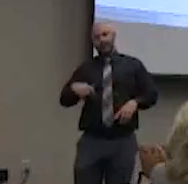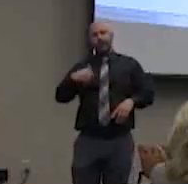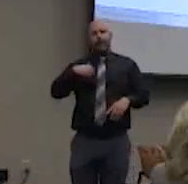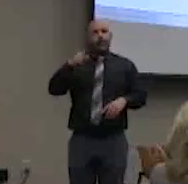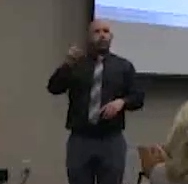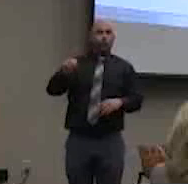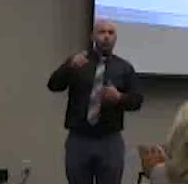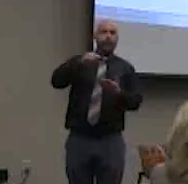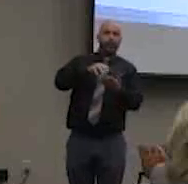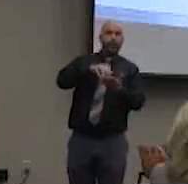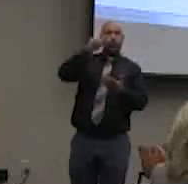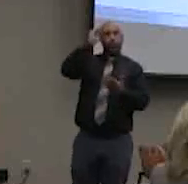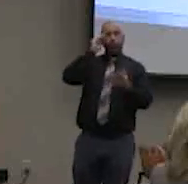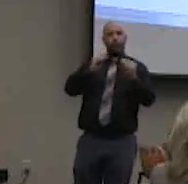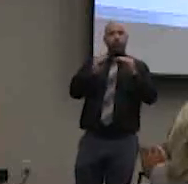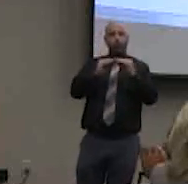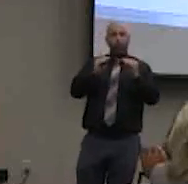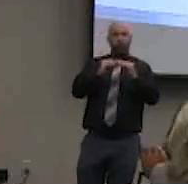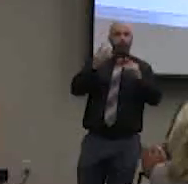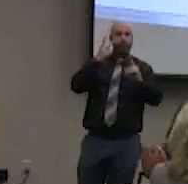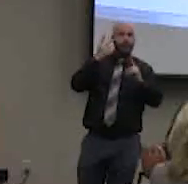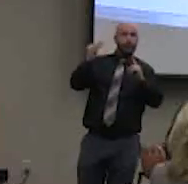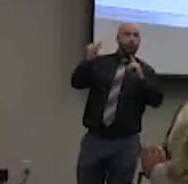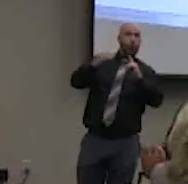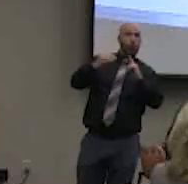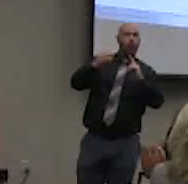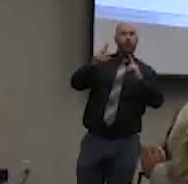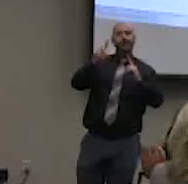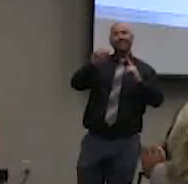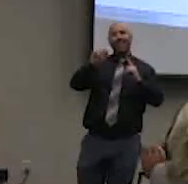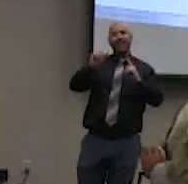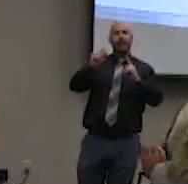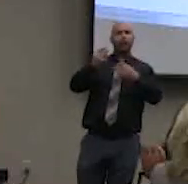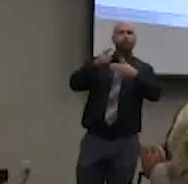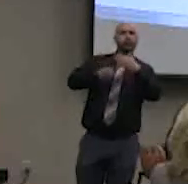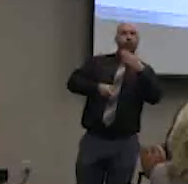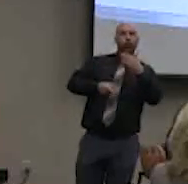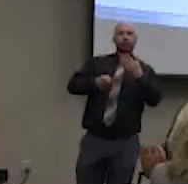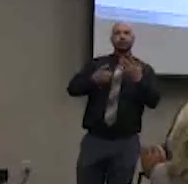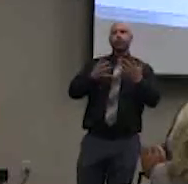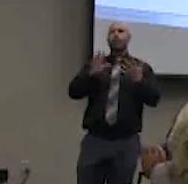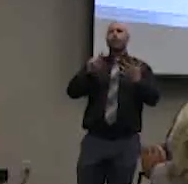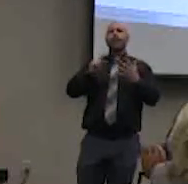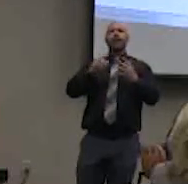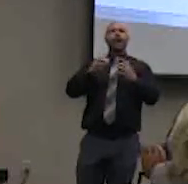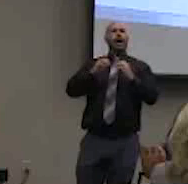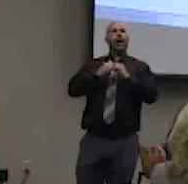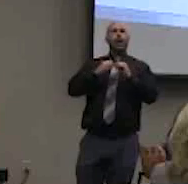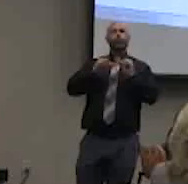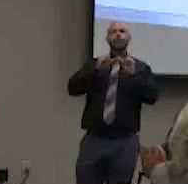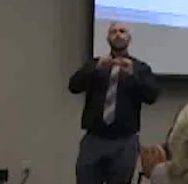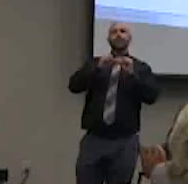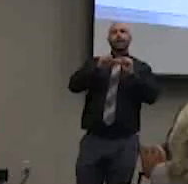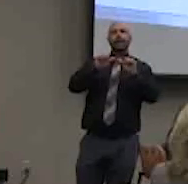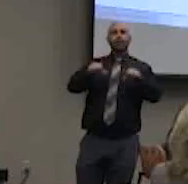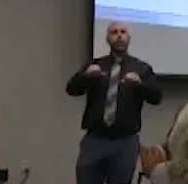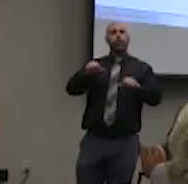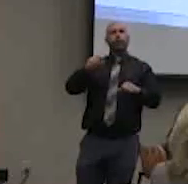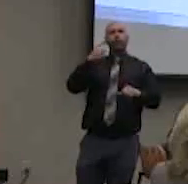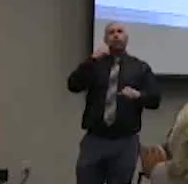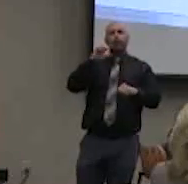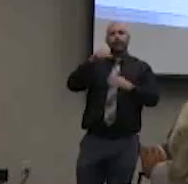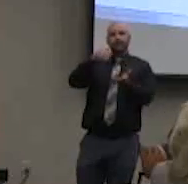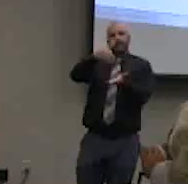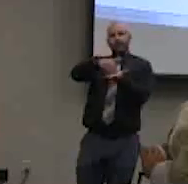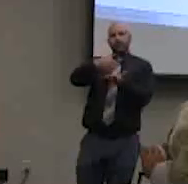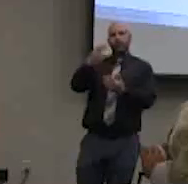but to understand financially how is it sustainable to have the central hub that, like, you know, you can imagine a world where for a small